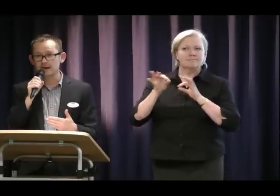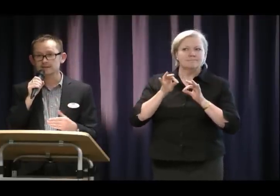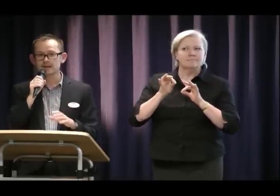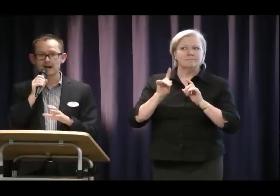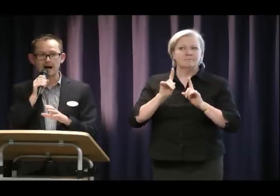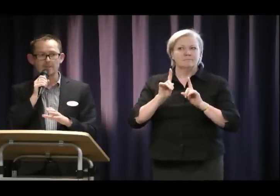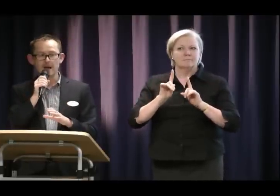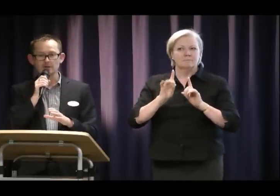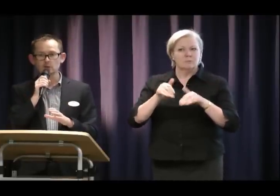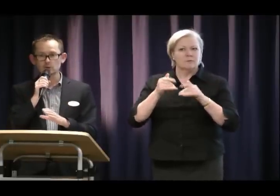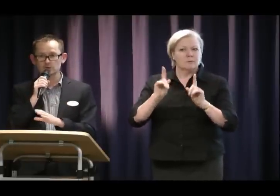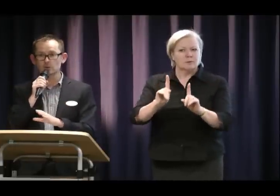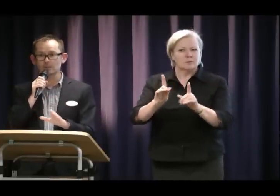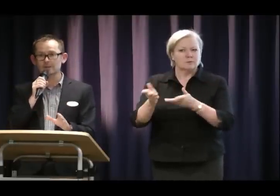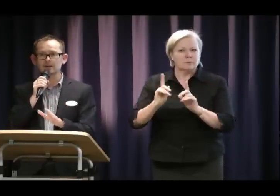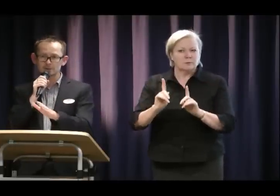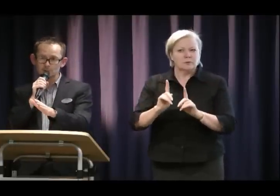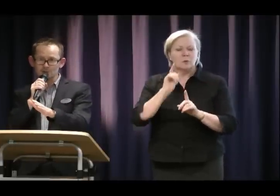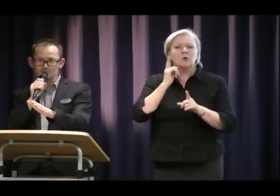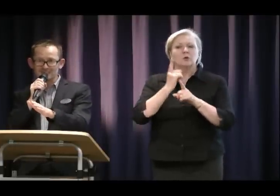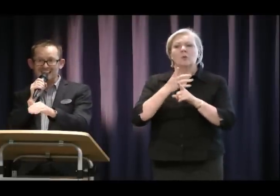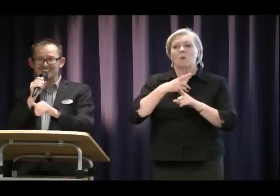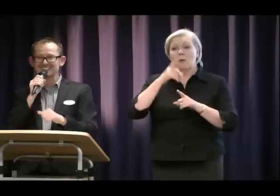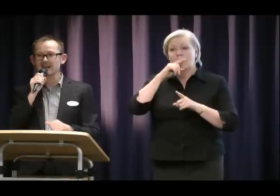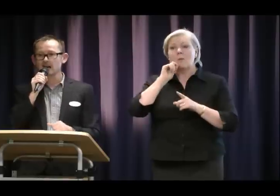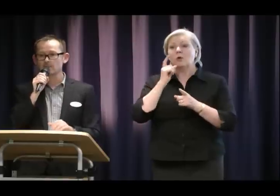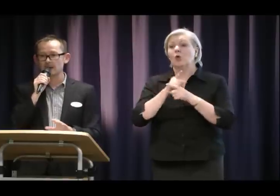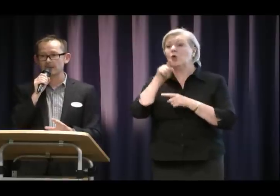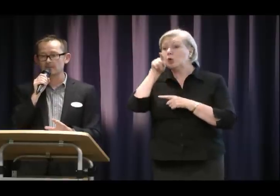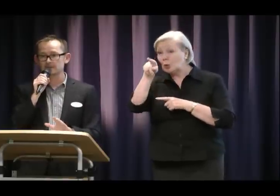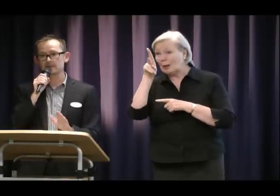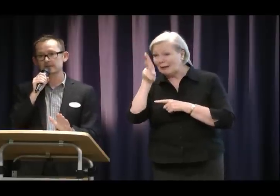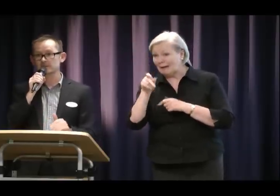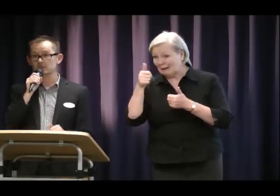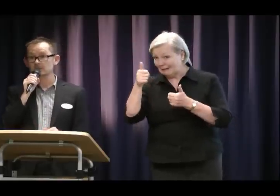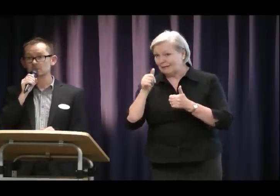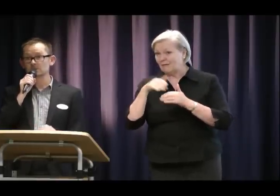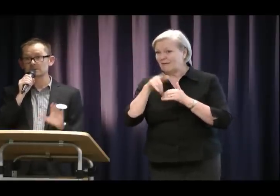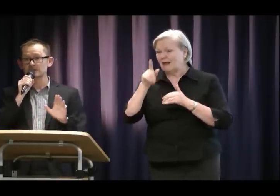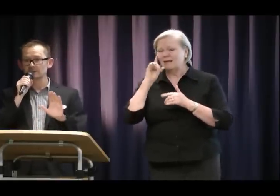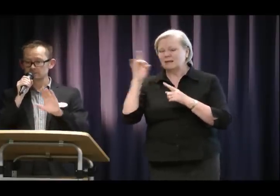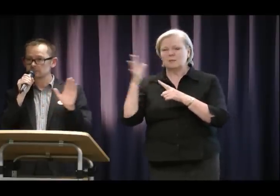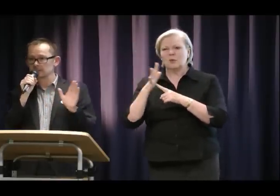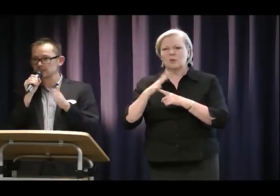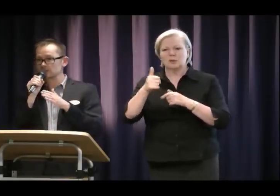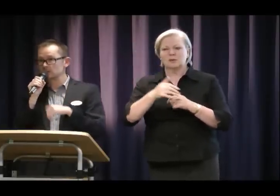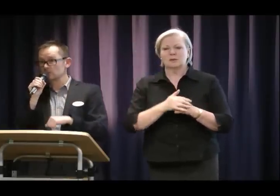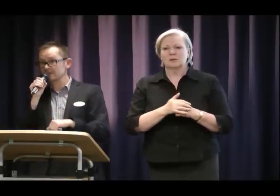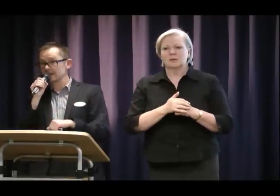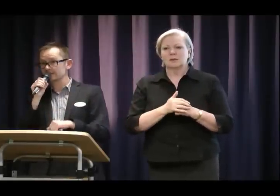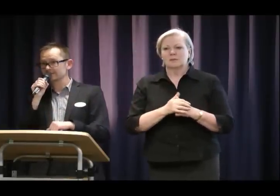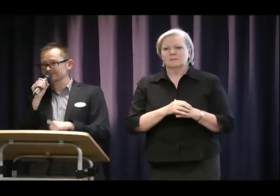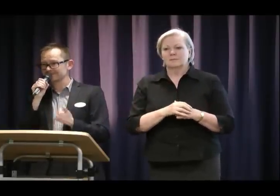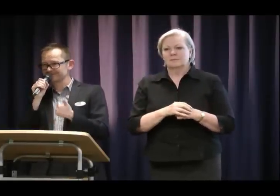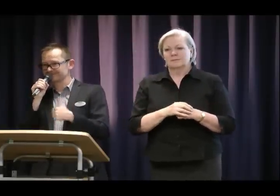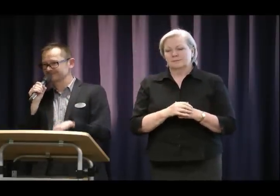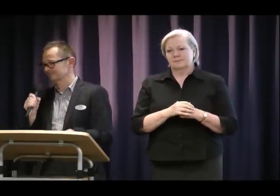for that, and talk to more people and talk to you again about that, because I think that's really important. So just want to address